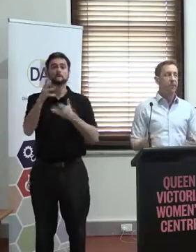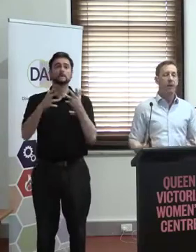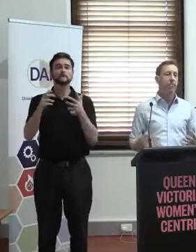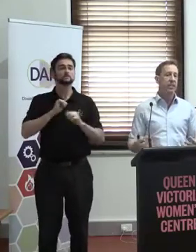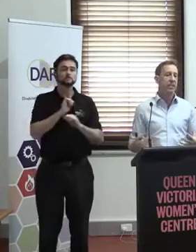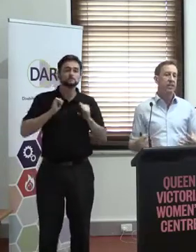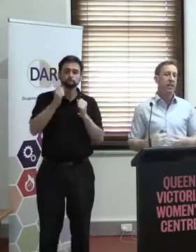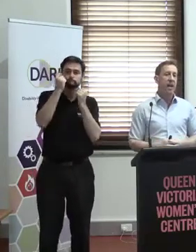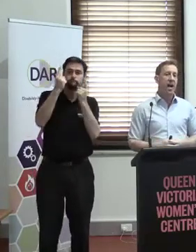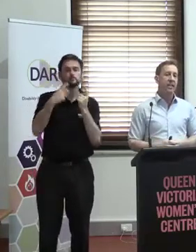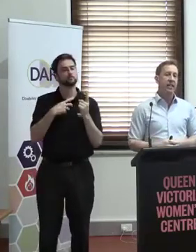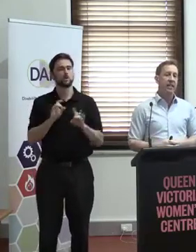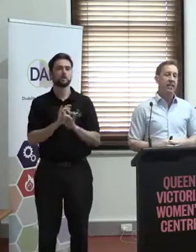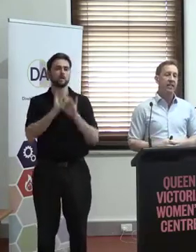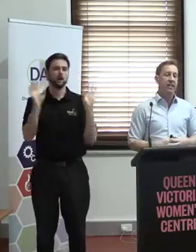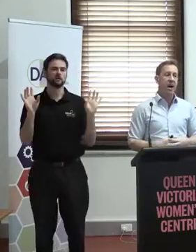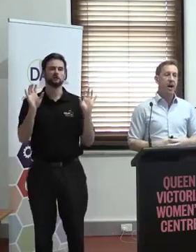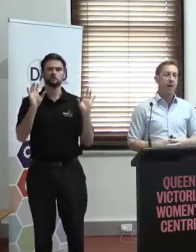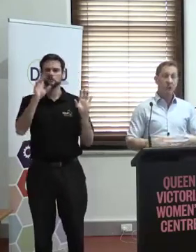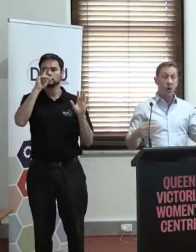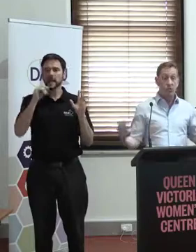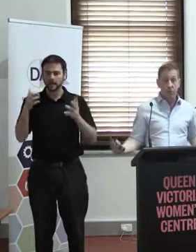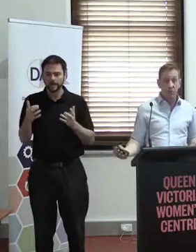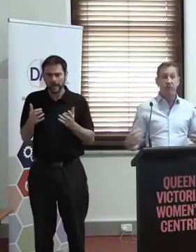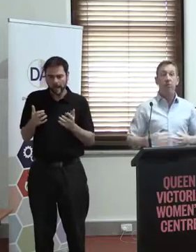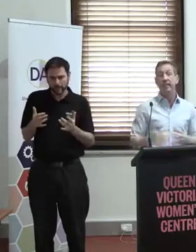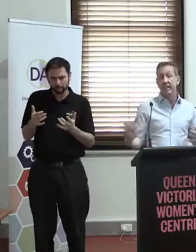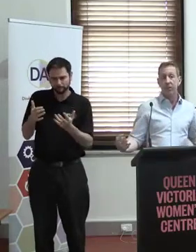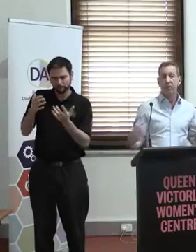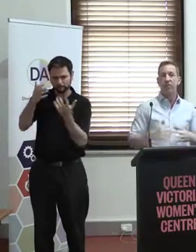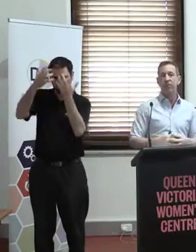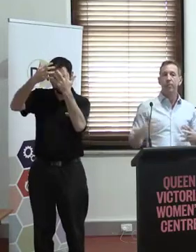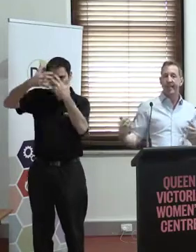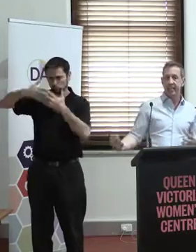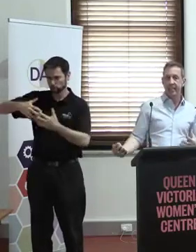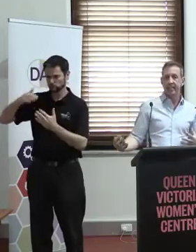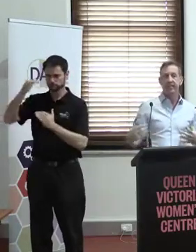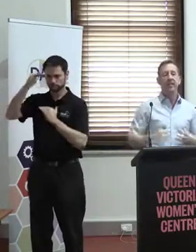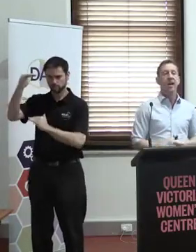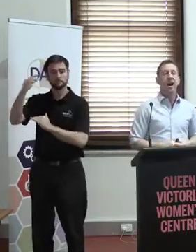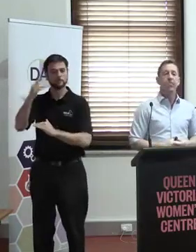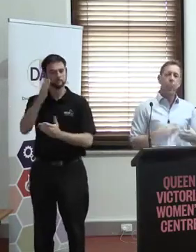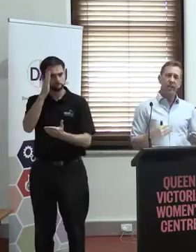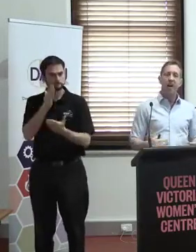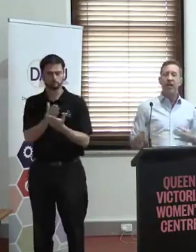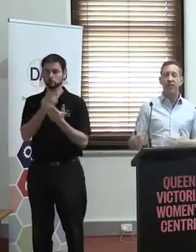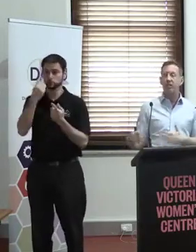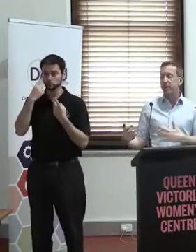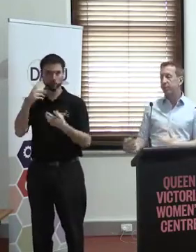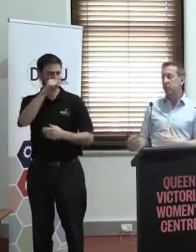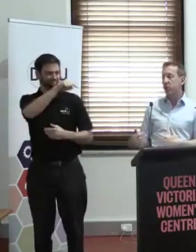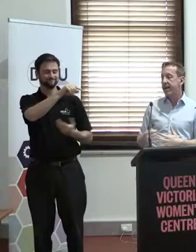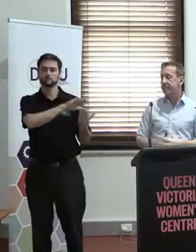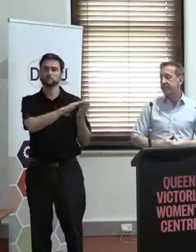can add up the numbers and get a total for a year or for many years without